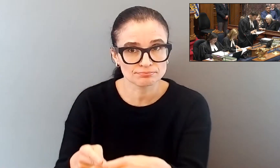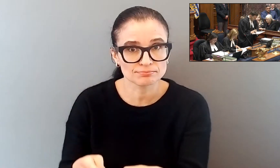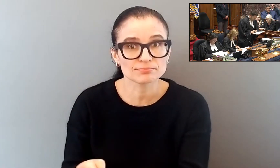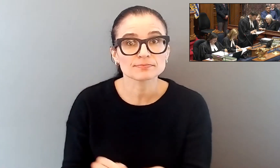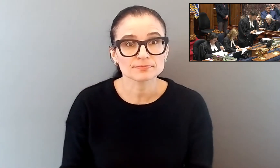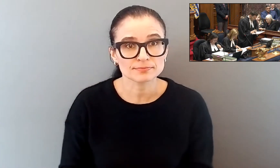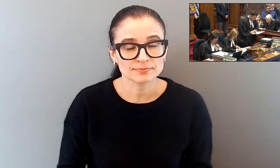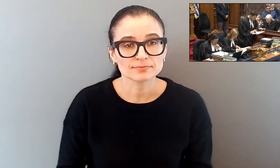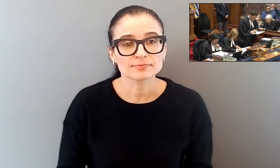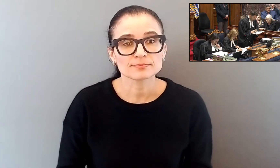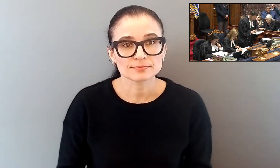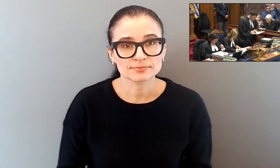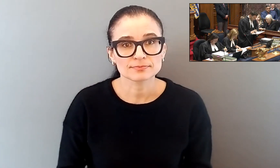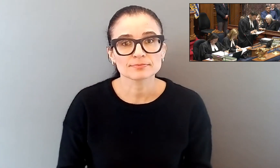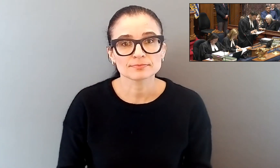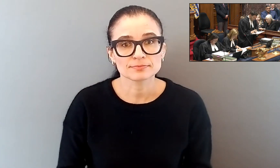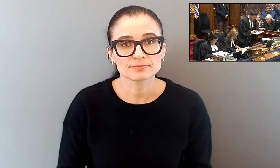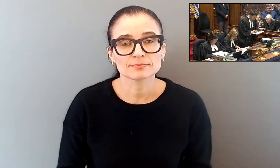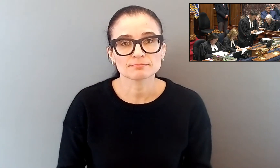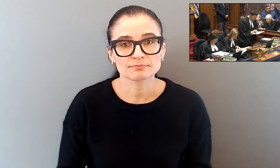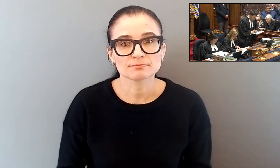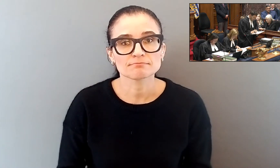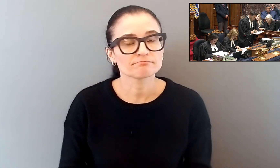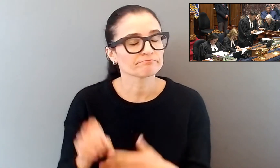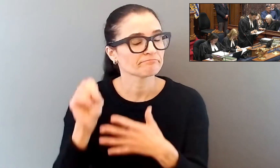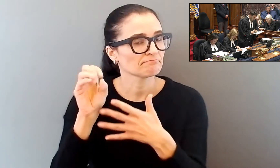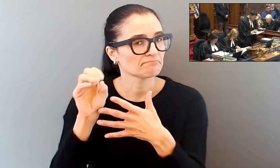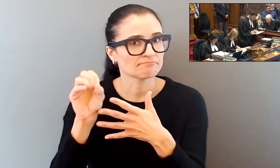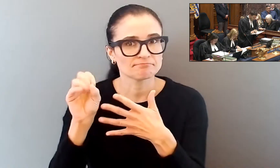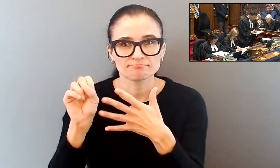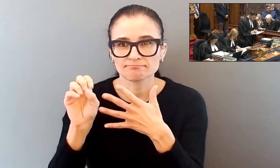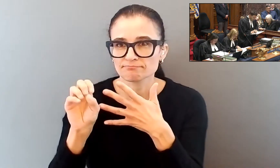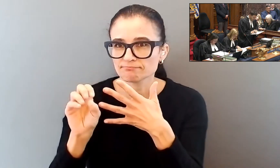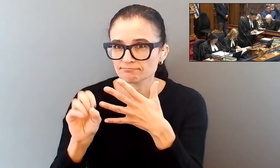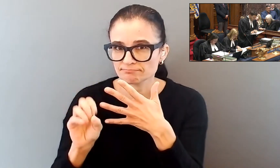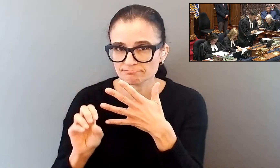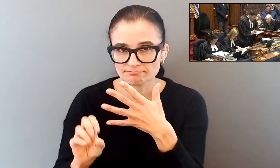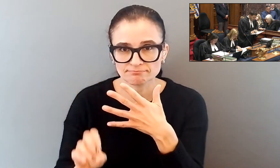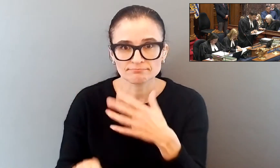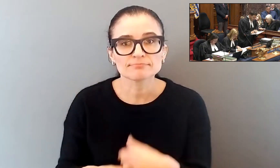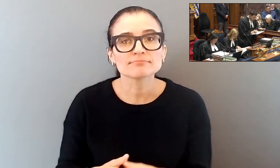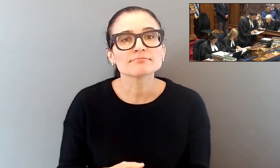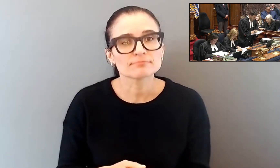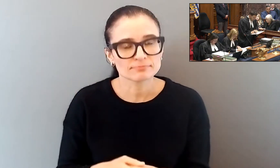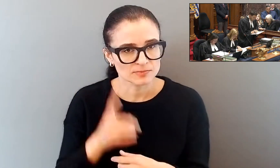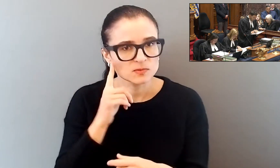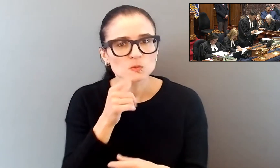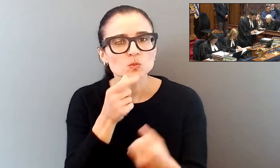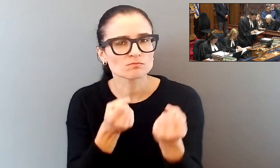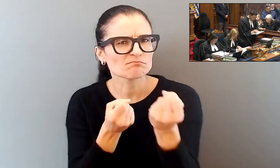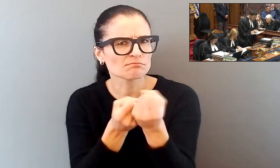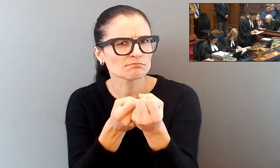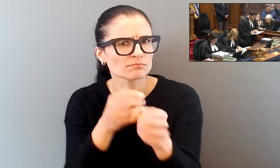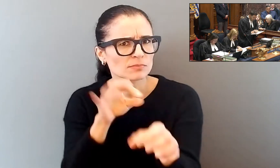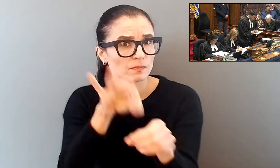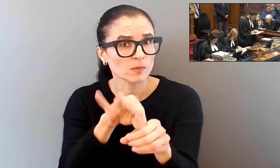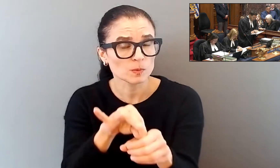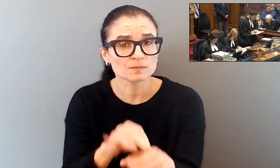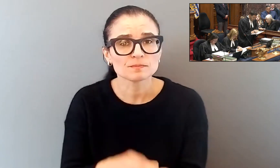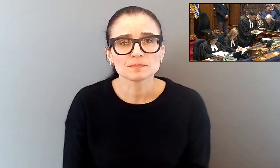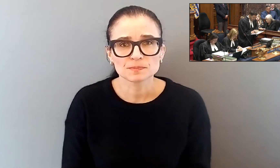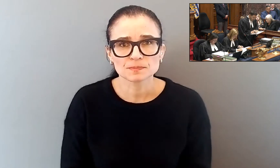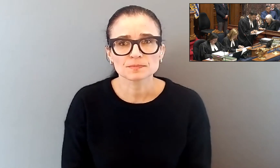Bangu, Payton, Chan, Tour, Hepner, Giddens, Wilson, Davis, McInnes, Bird, McCall, Stamer, Day, Tepper, Mock, Gasper,